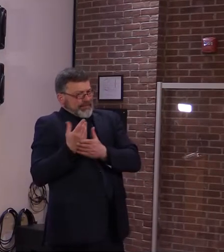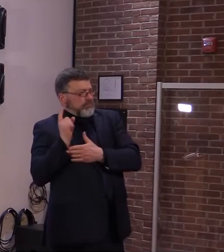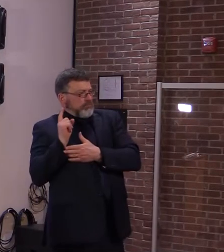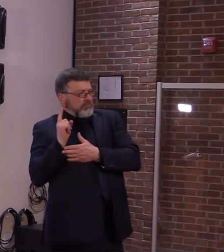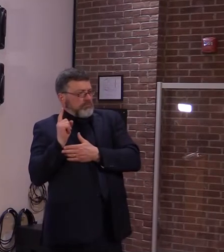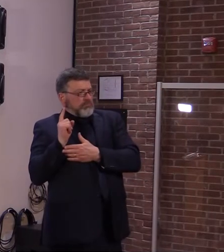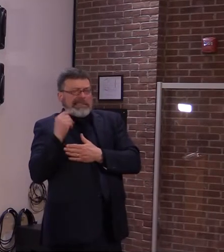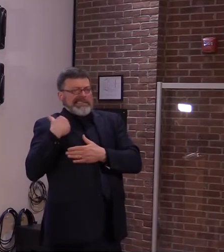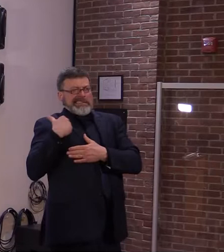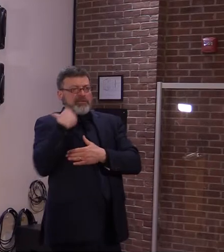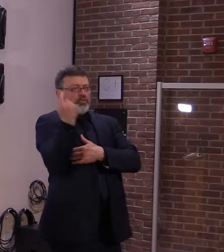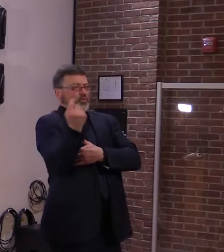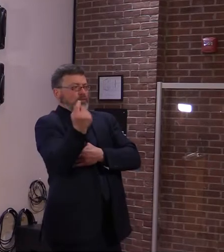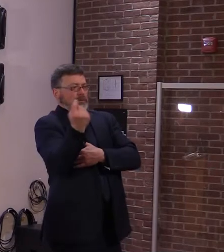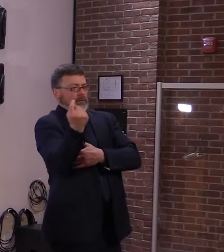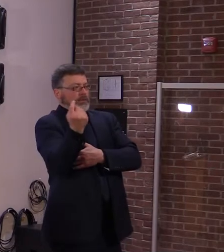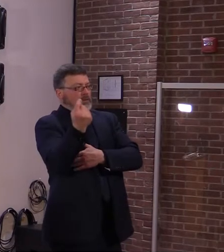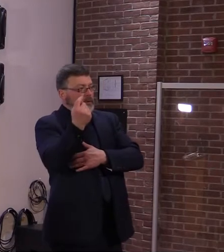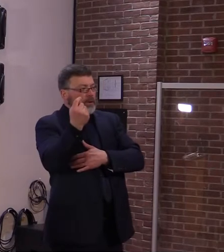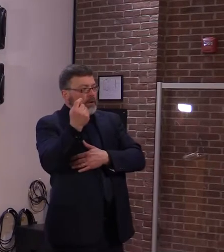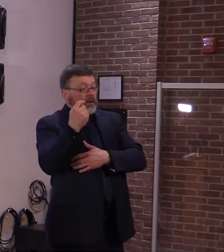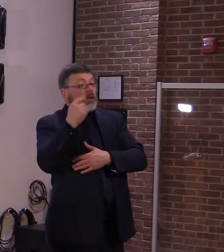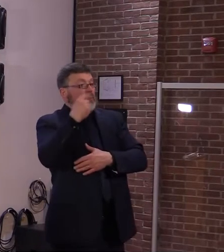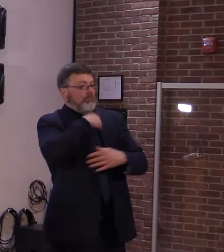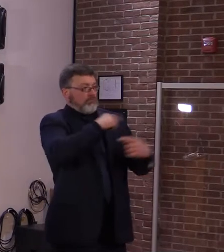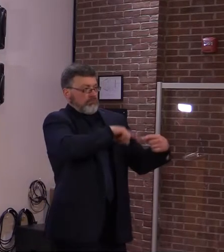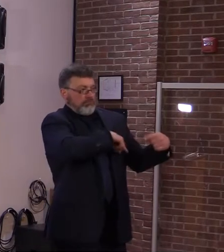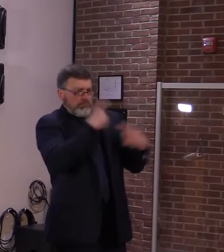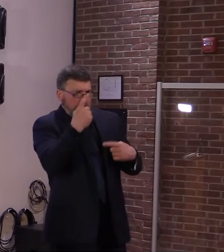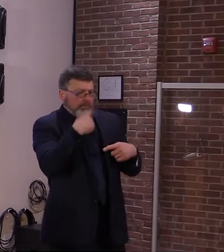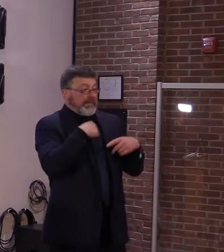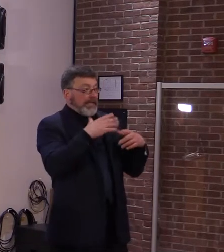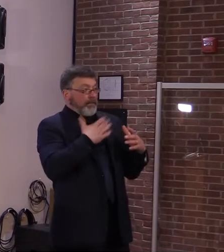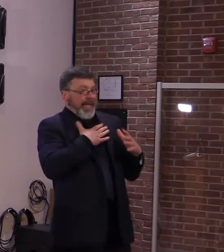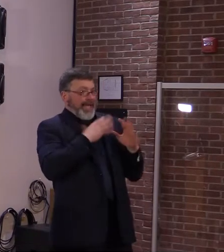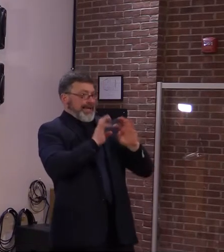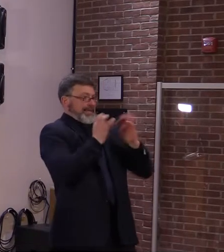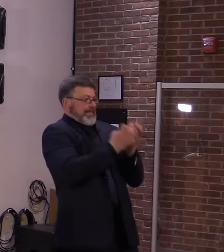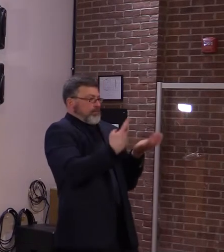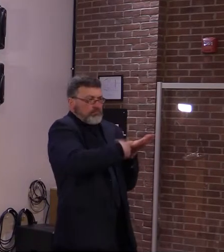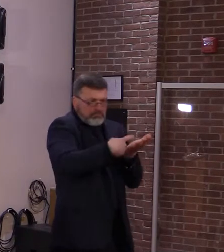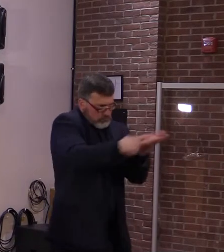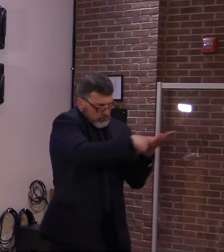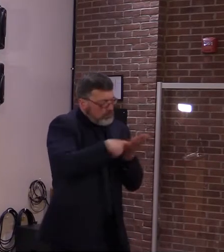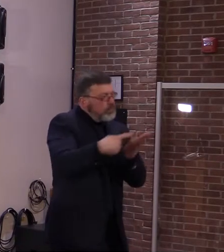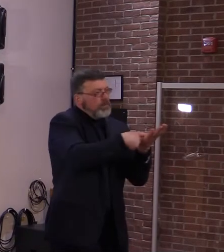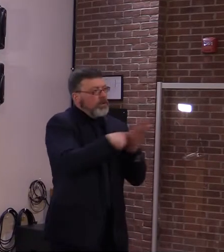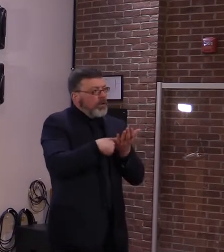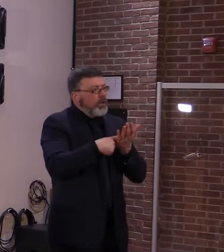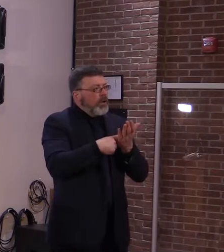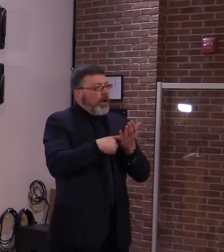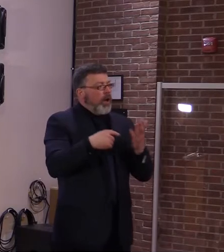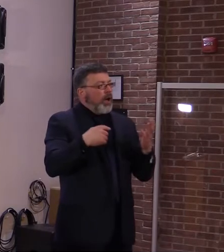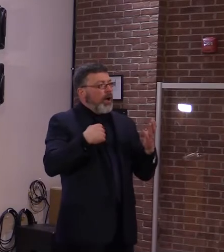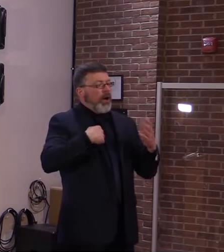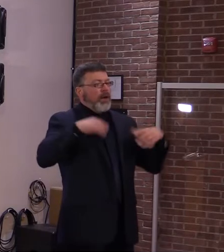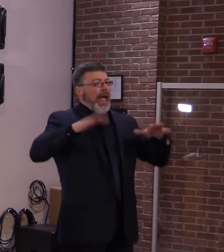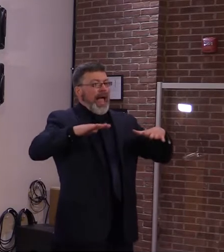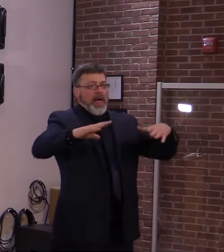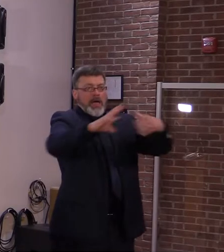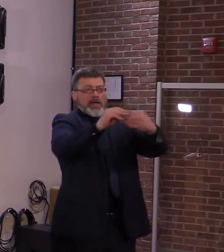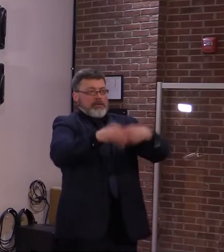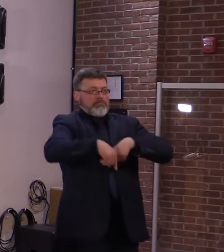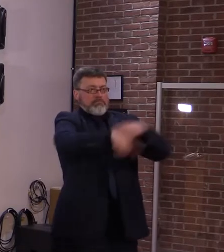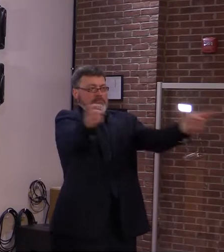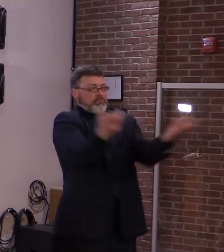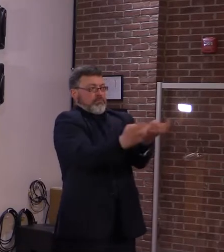expect sometime in the next couple of weeks that we'll have some guidance on that. We're not quite there yet, but we are certainly